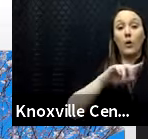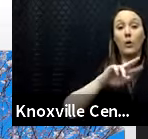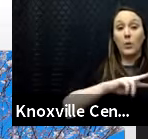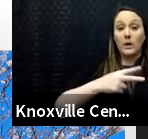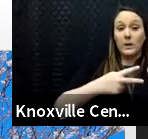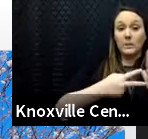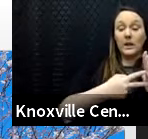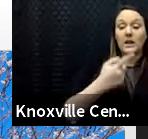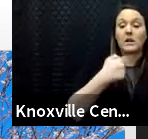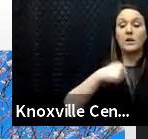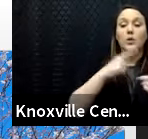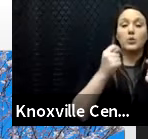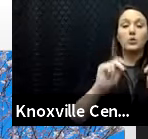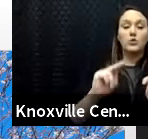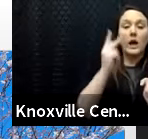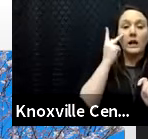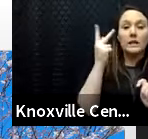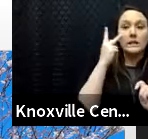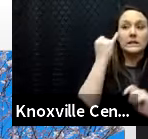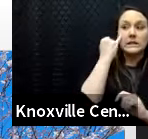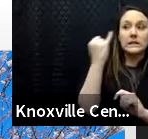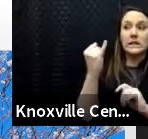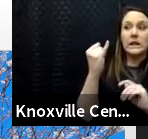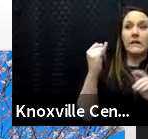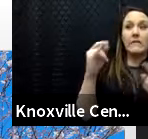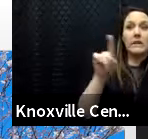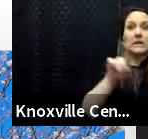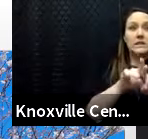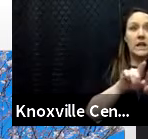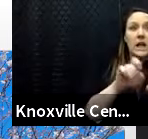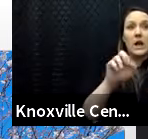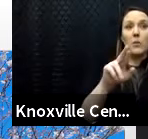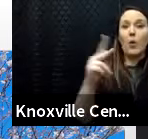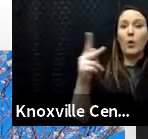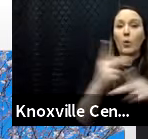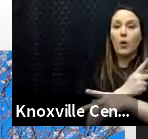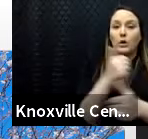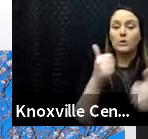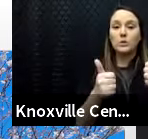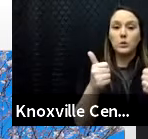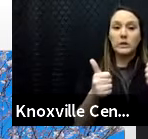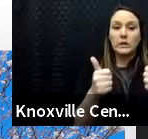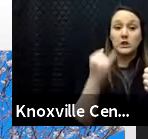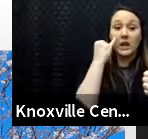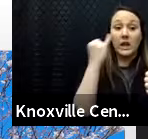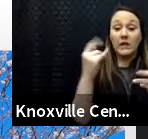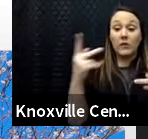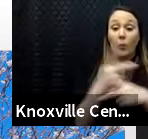to see if things are staying the same or are they getting worse? And if so, how much worse?